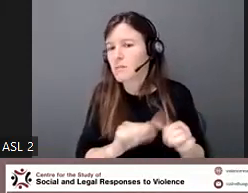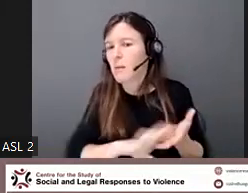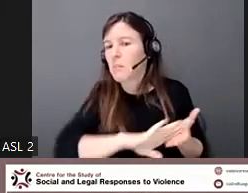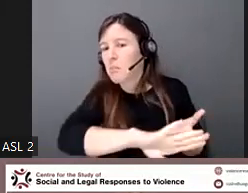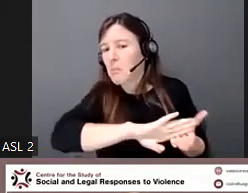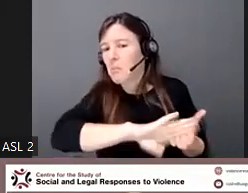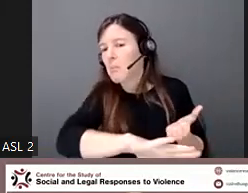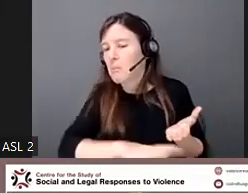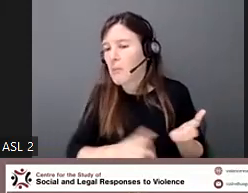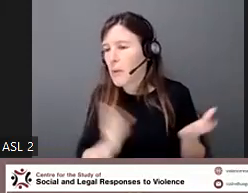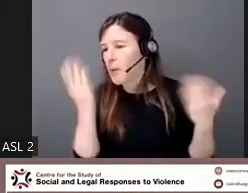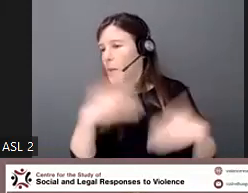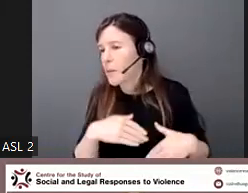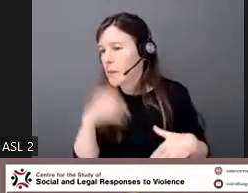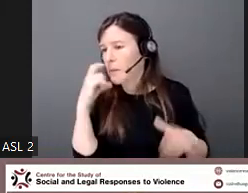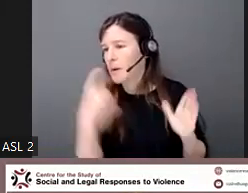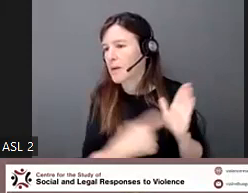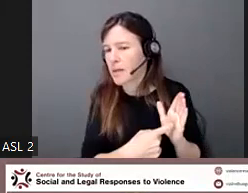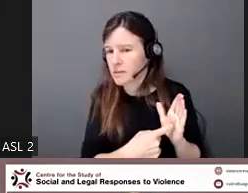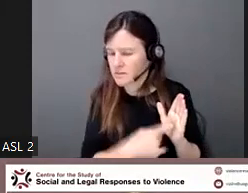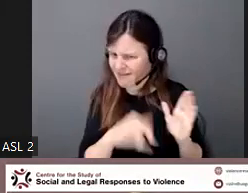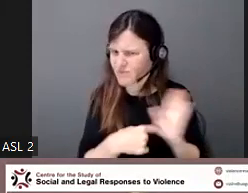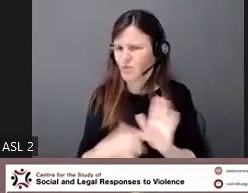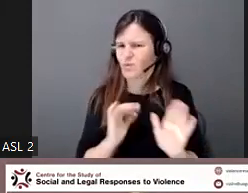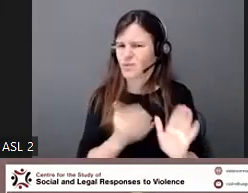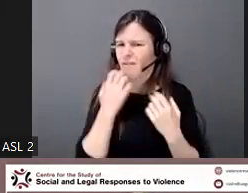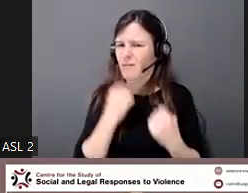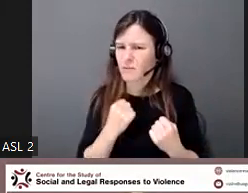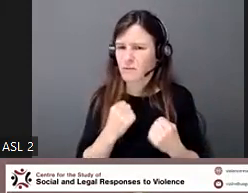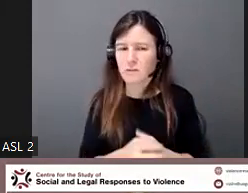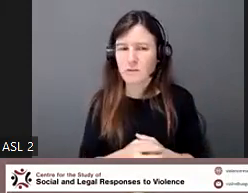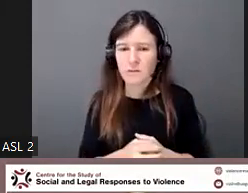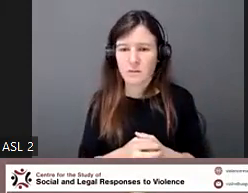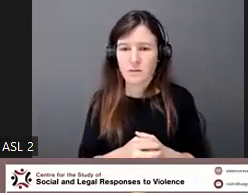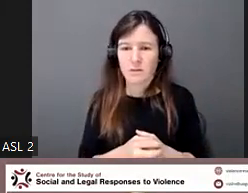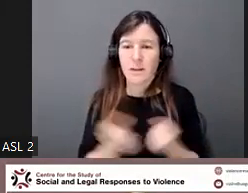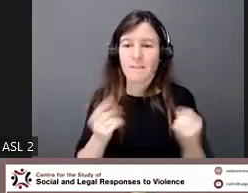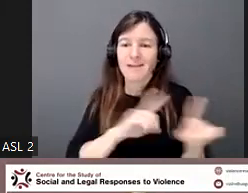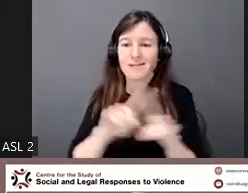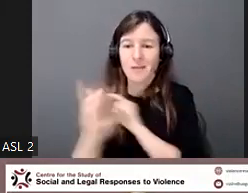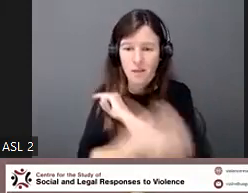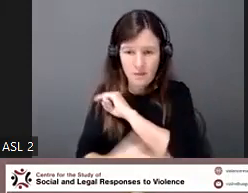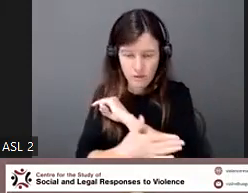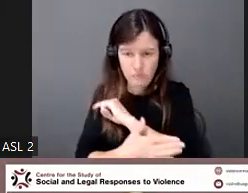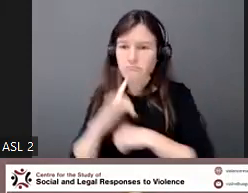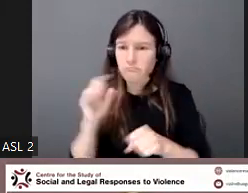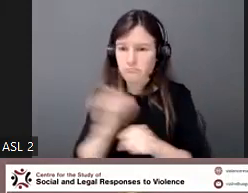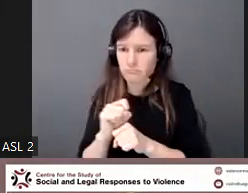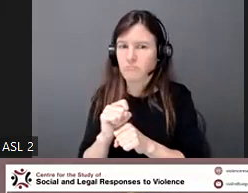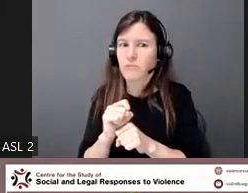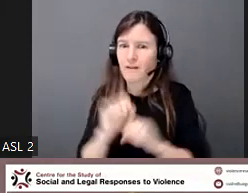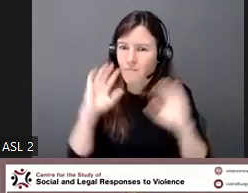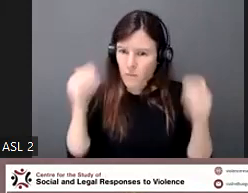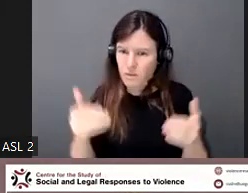In the past several decades, in many countries, numerous initiatives have targeted violence experienced by women and girls and